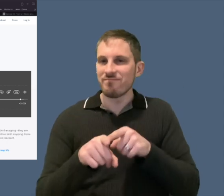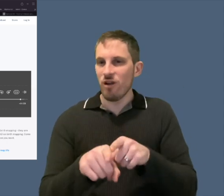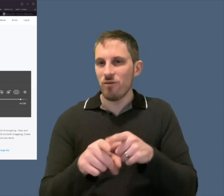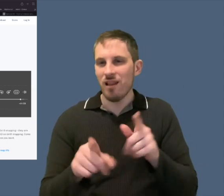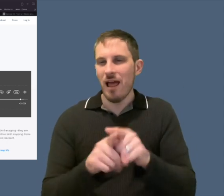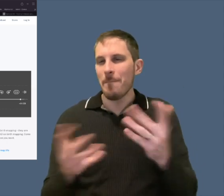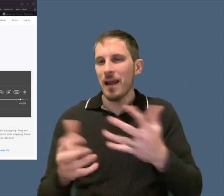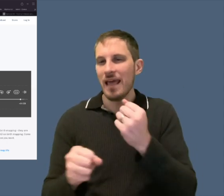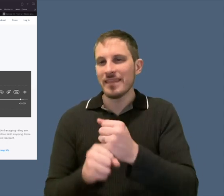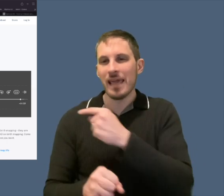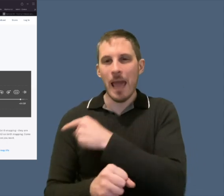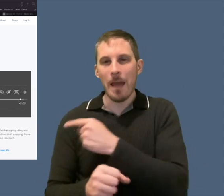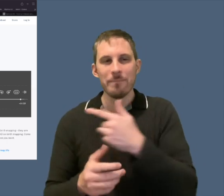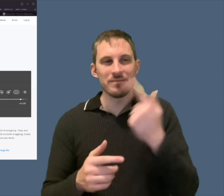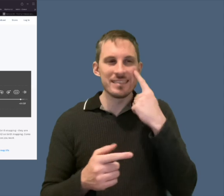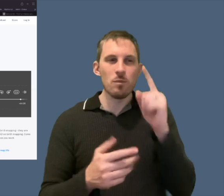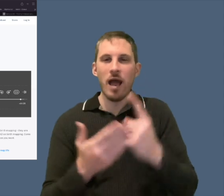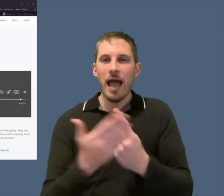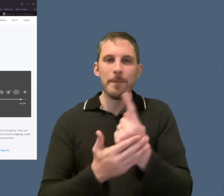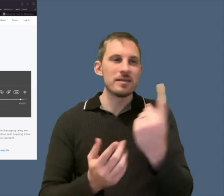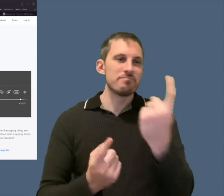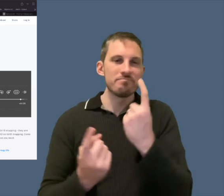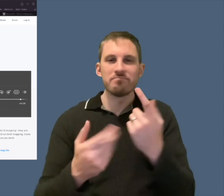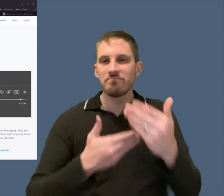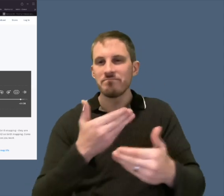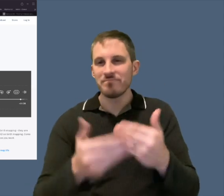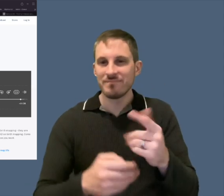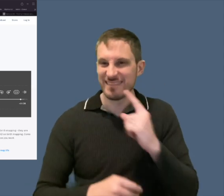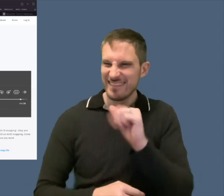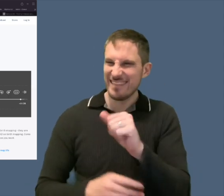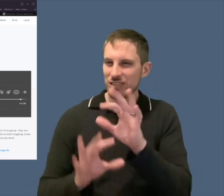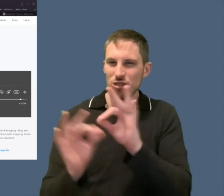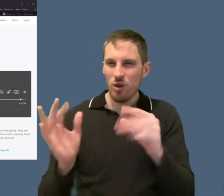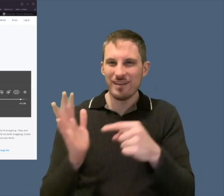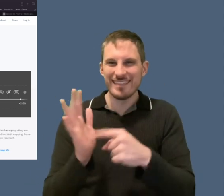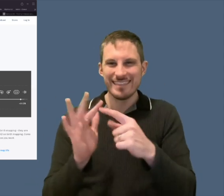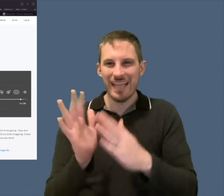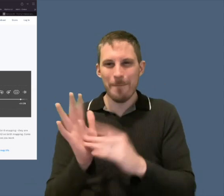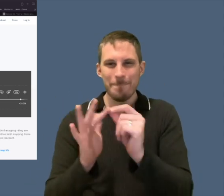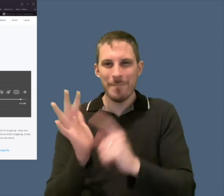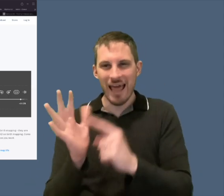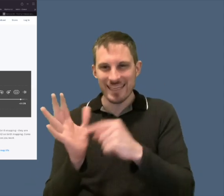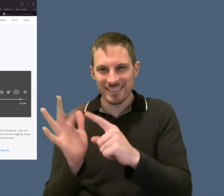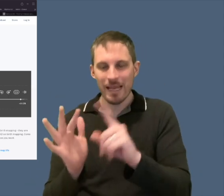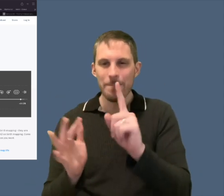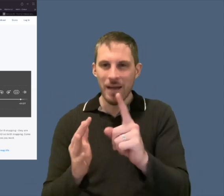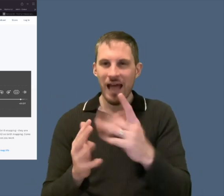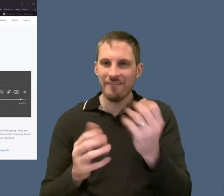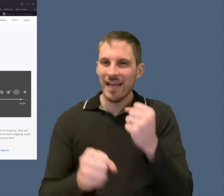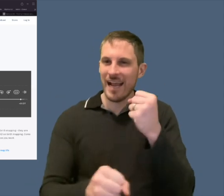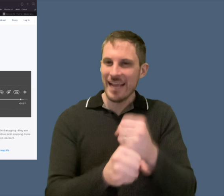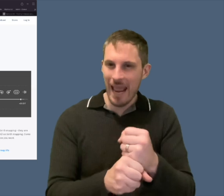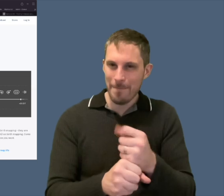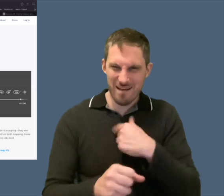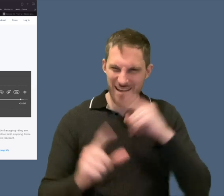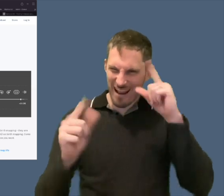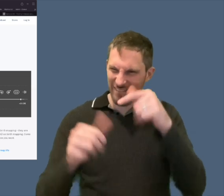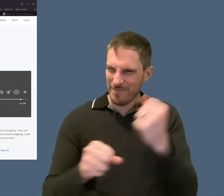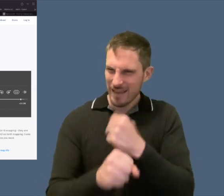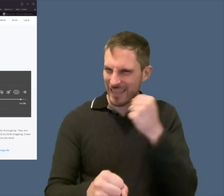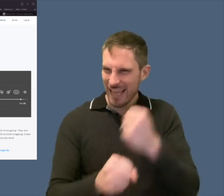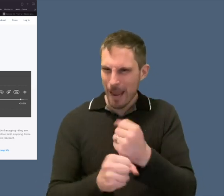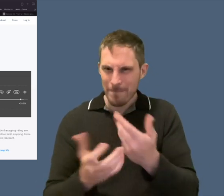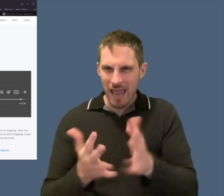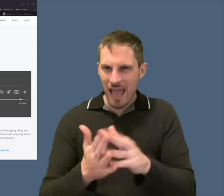what happens. So there's no template, but there's an epic game. I love that you made. Yeah. I love that it's a game. How long did it take you to create